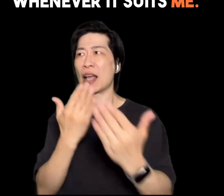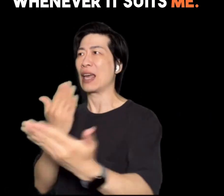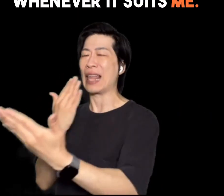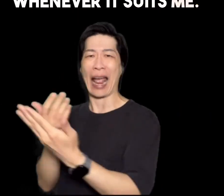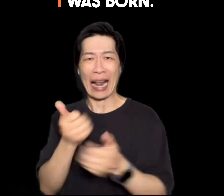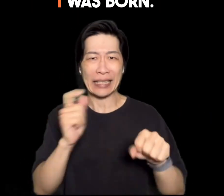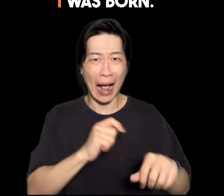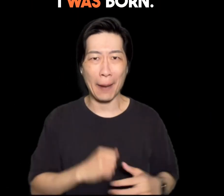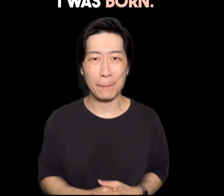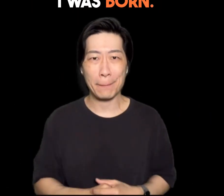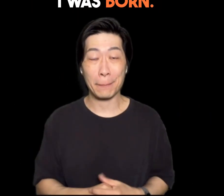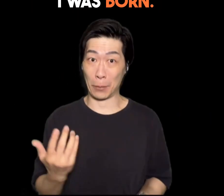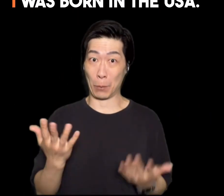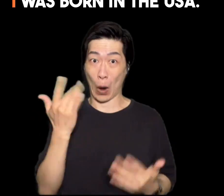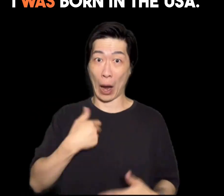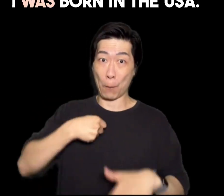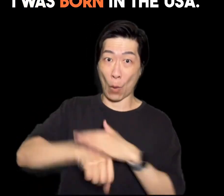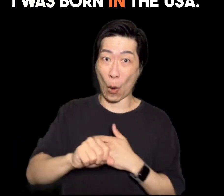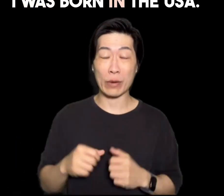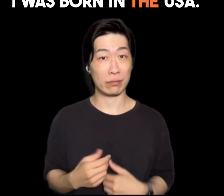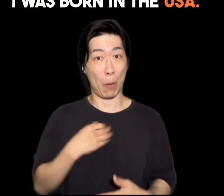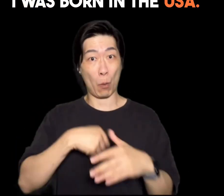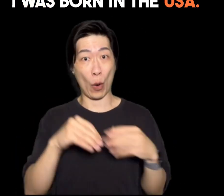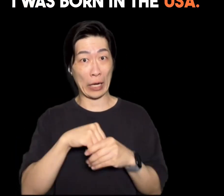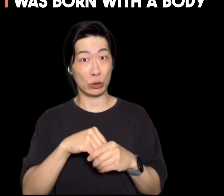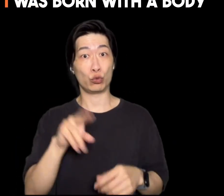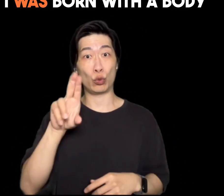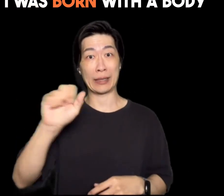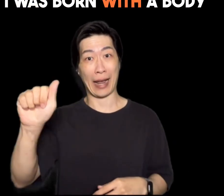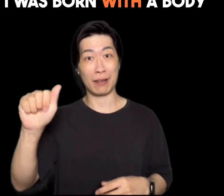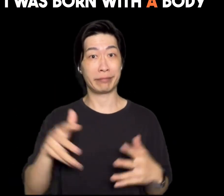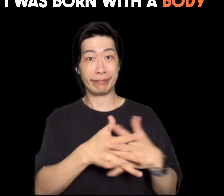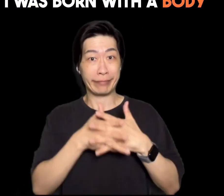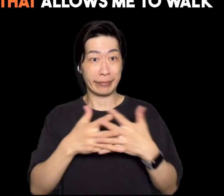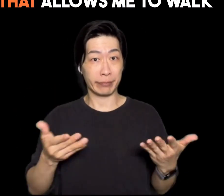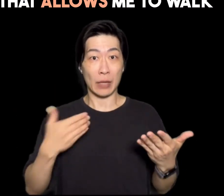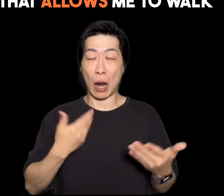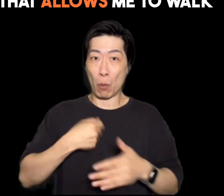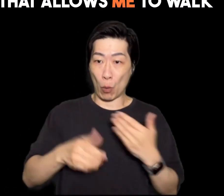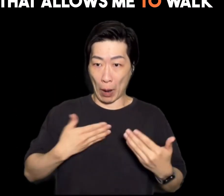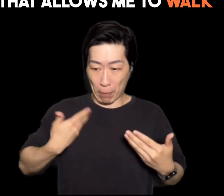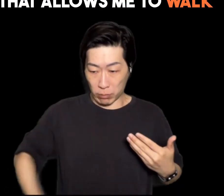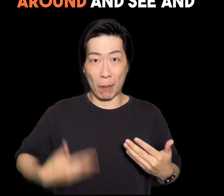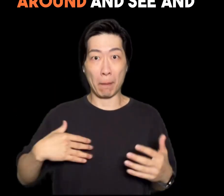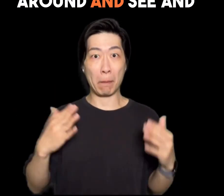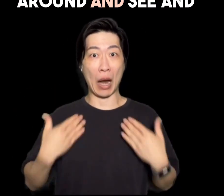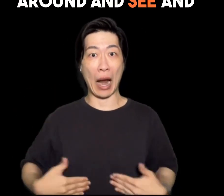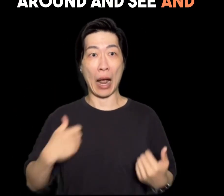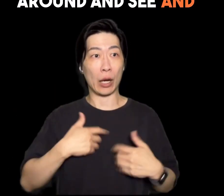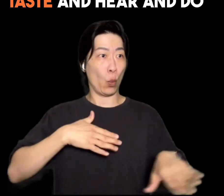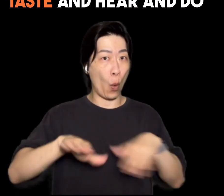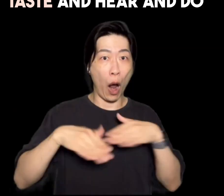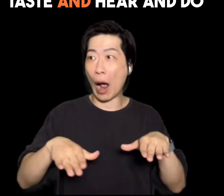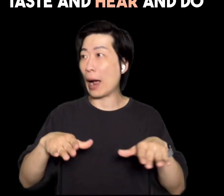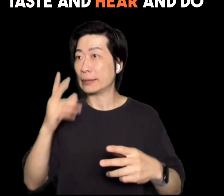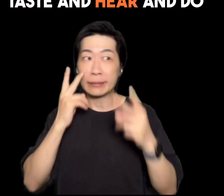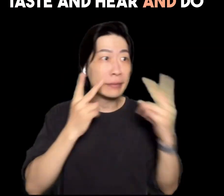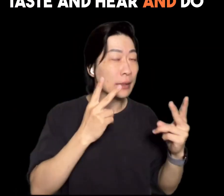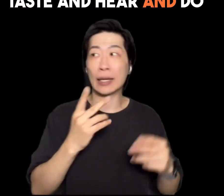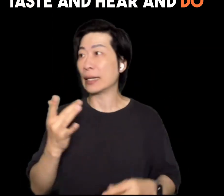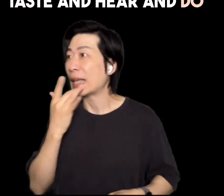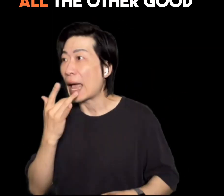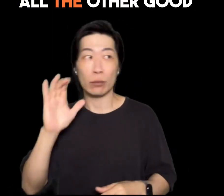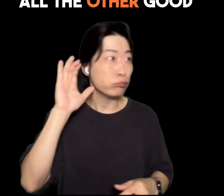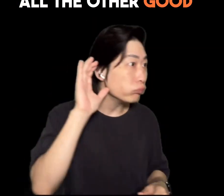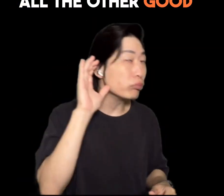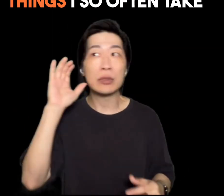me. I was born in the USA. I was born with a body that allows me to walk around and see and taste and hear